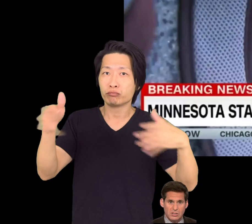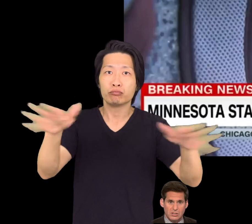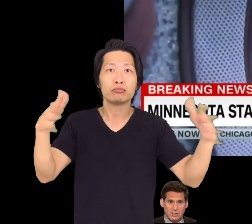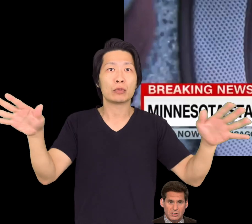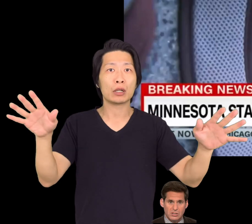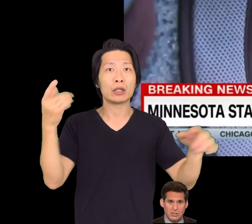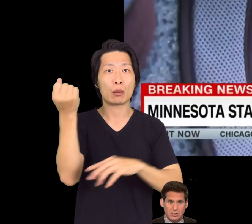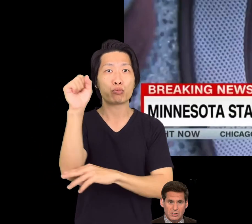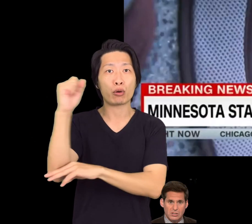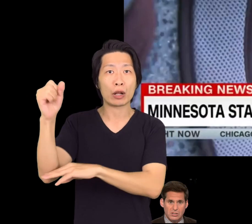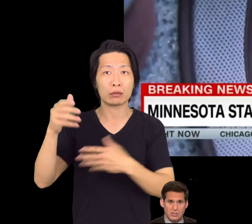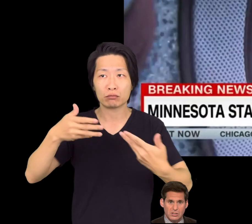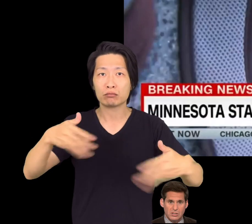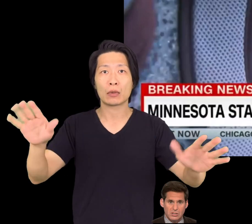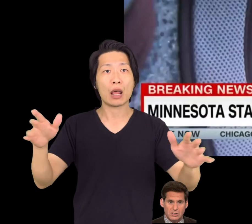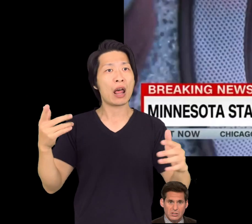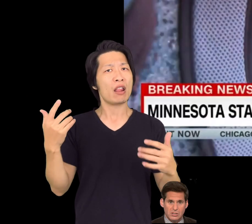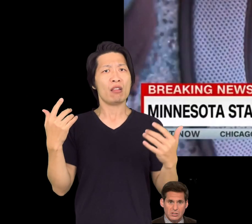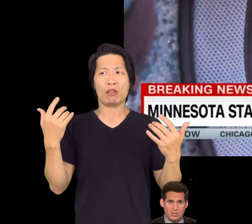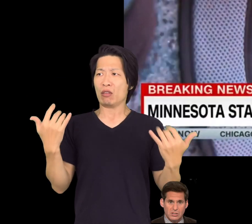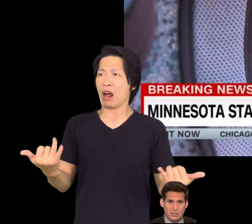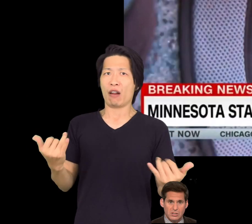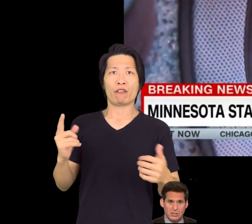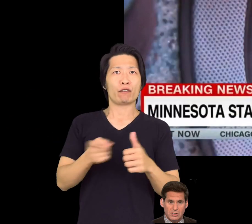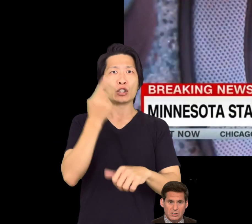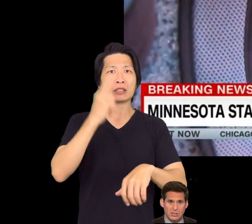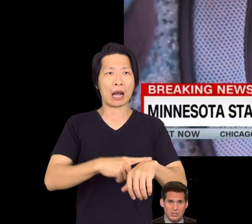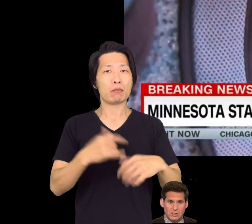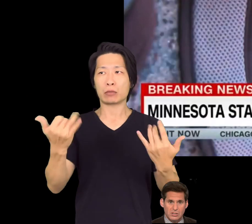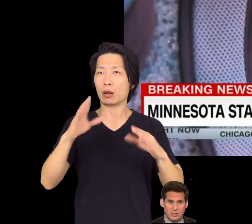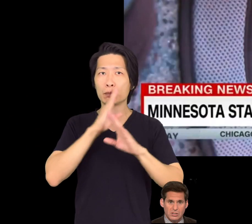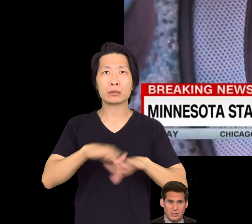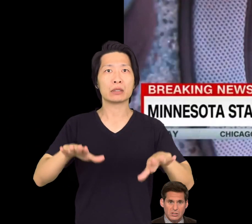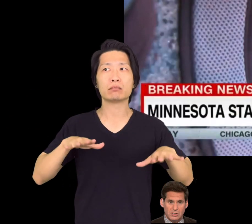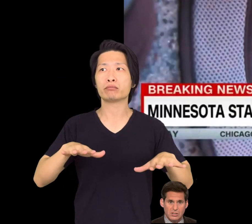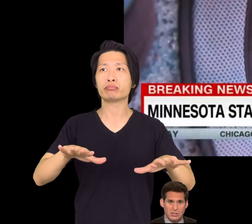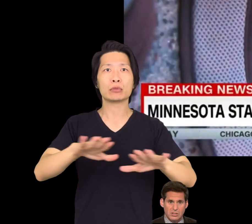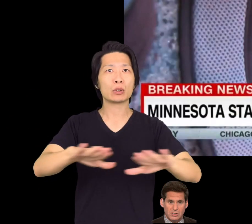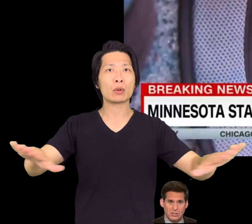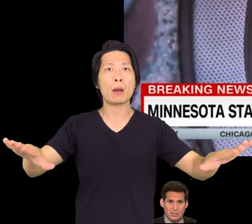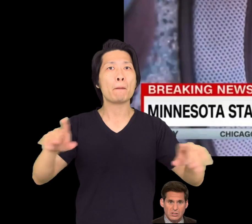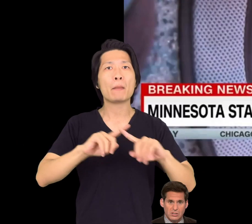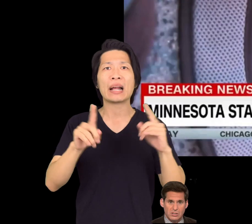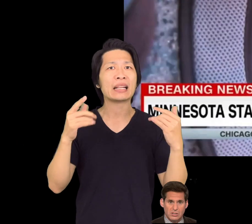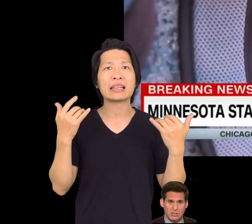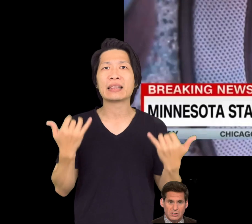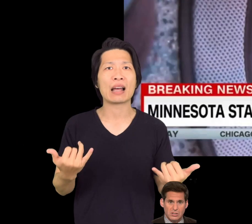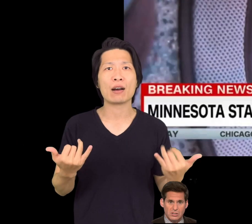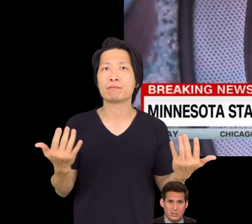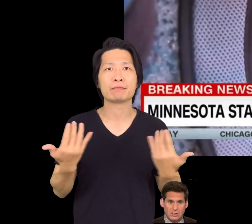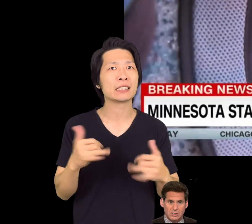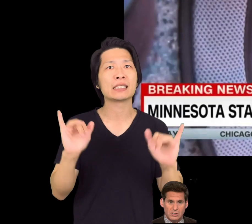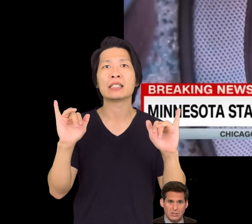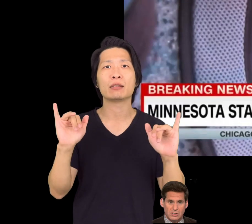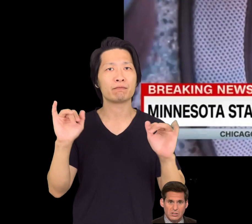had dispersed the crowds largely and how for the first time there was order in the scene.